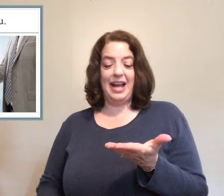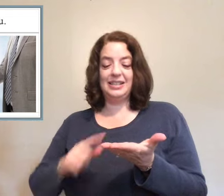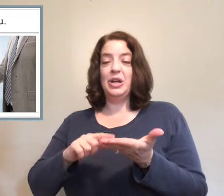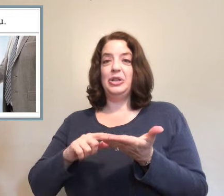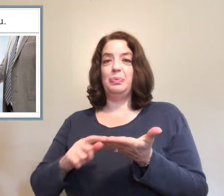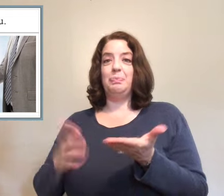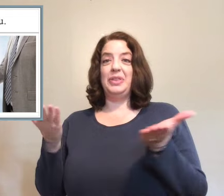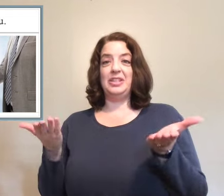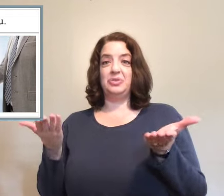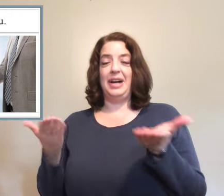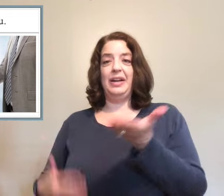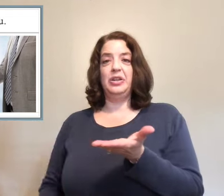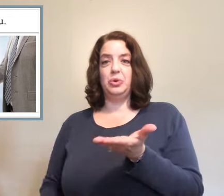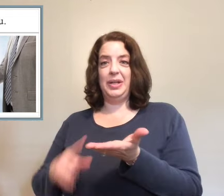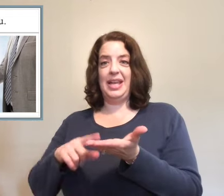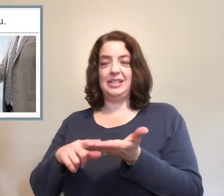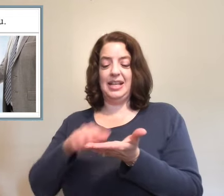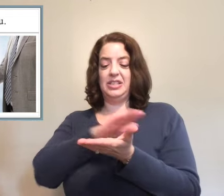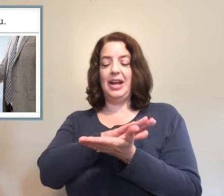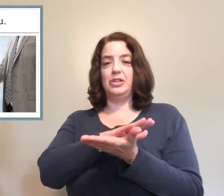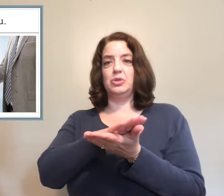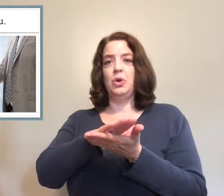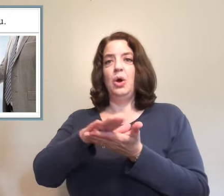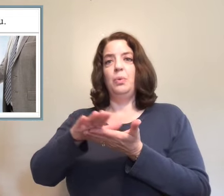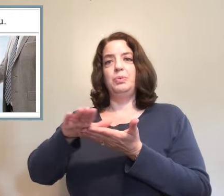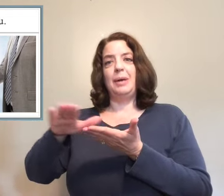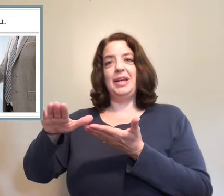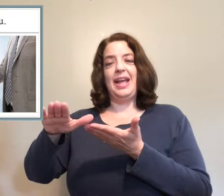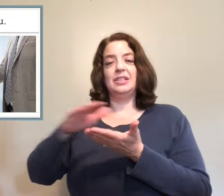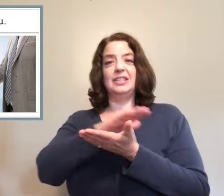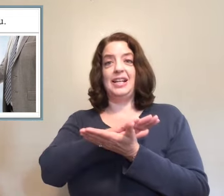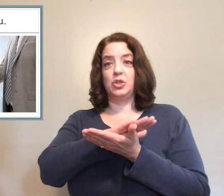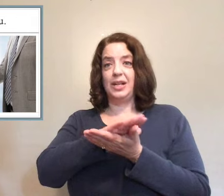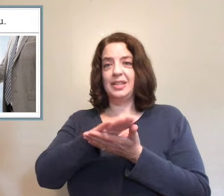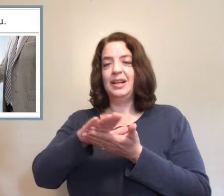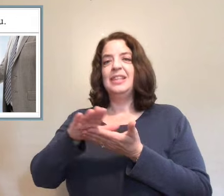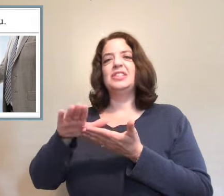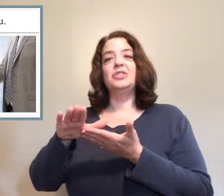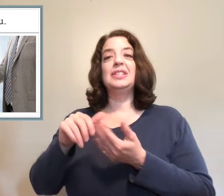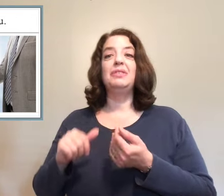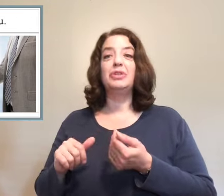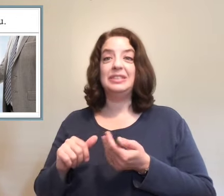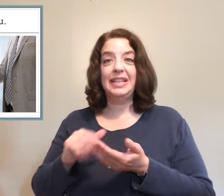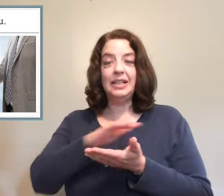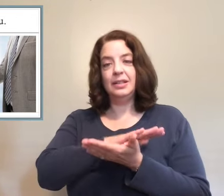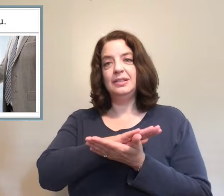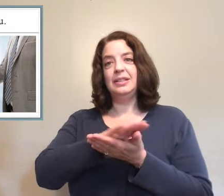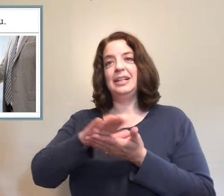nice, your both hands are flat, your weak hand stays here, and your dominant hand slides across it. That's also the sign for clean,